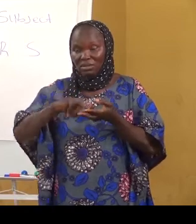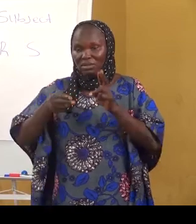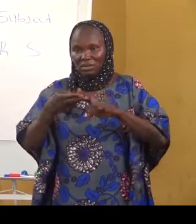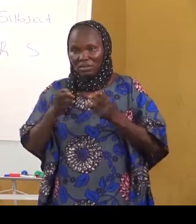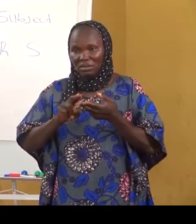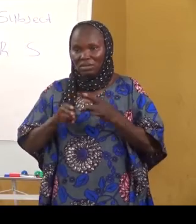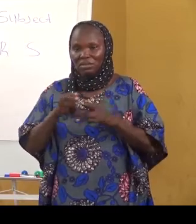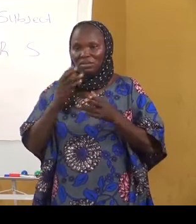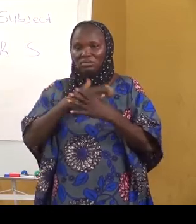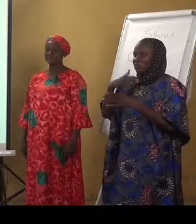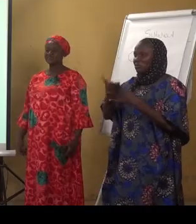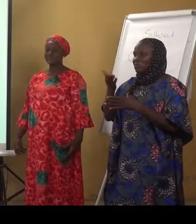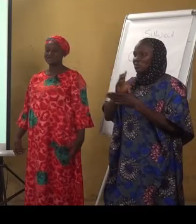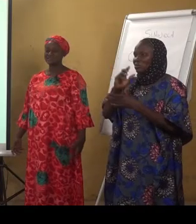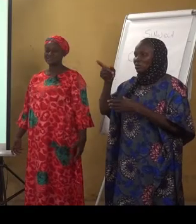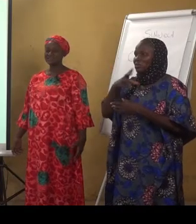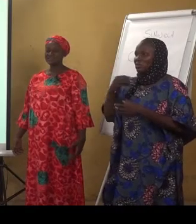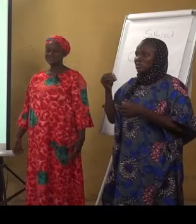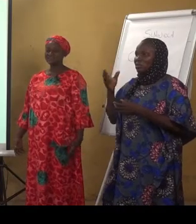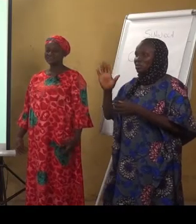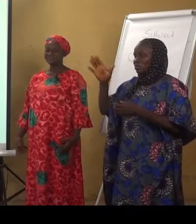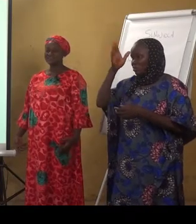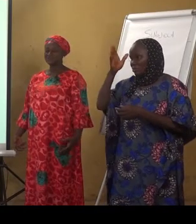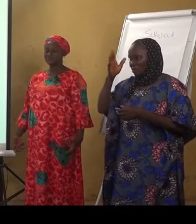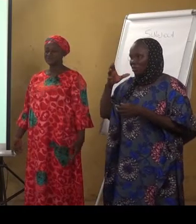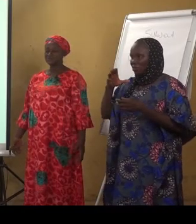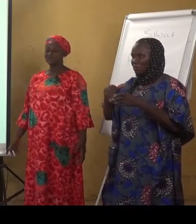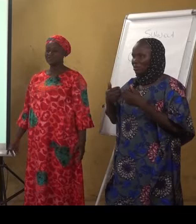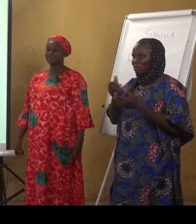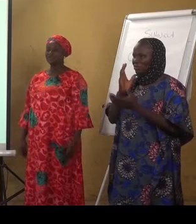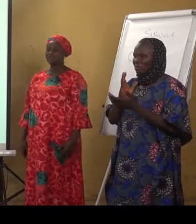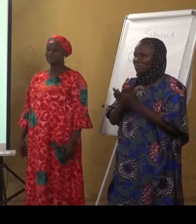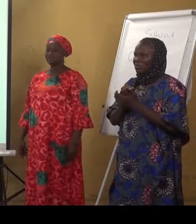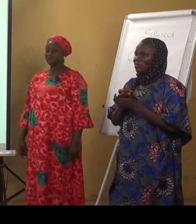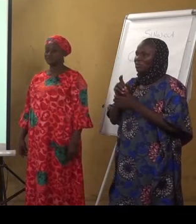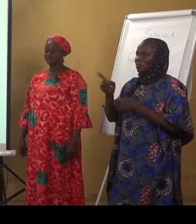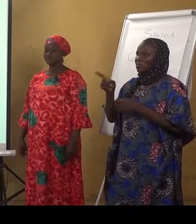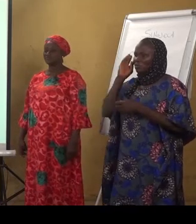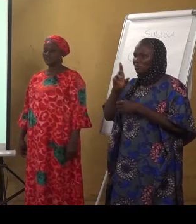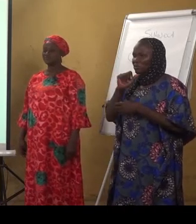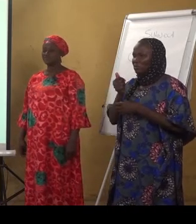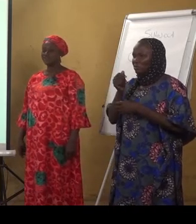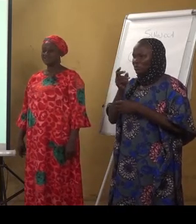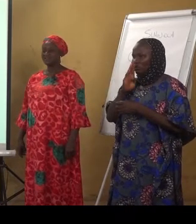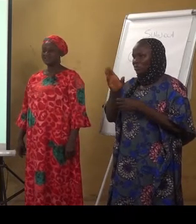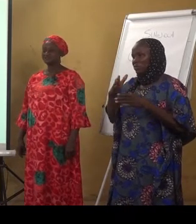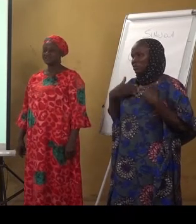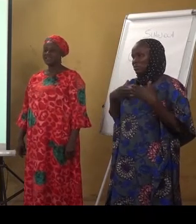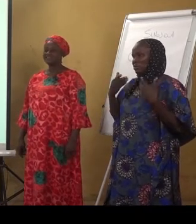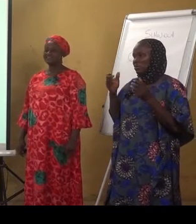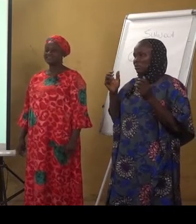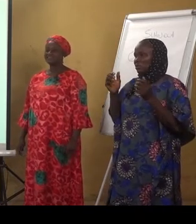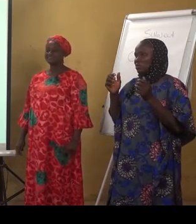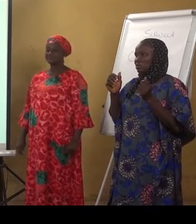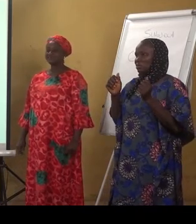been destroyed or has been marred, and you will not be happy, your parents will not be happy. And so